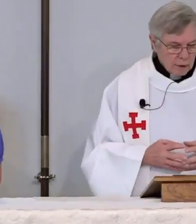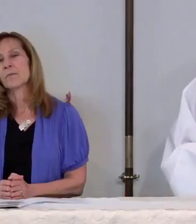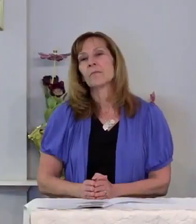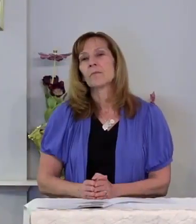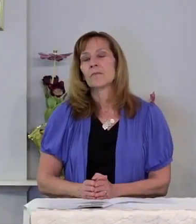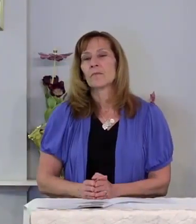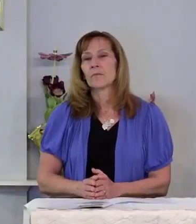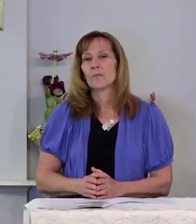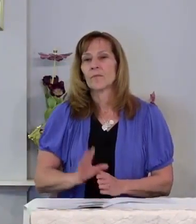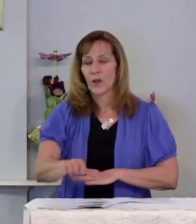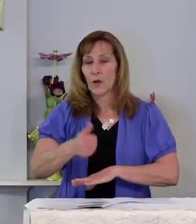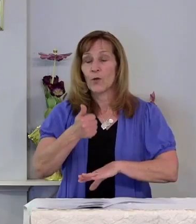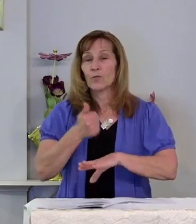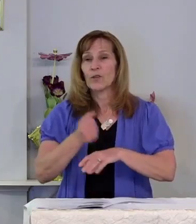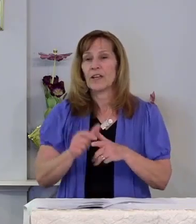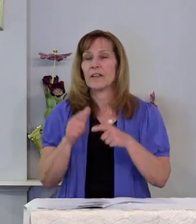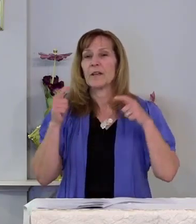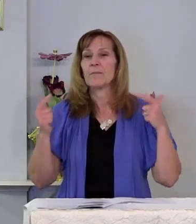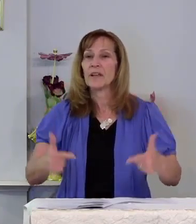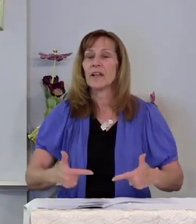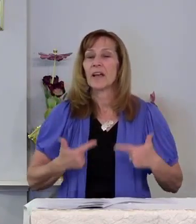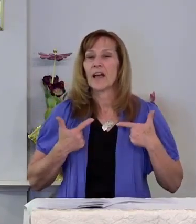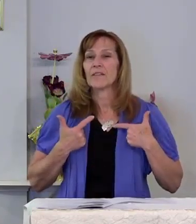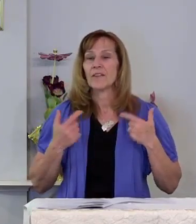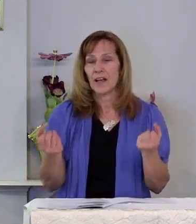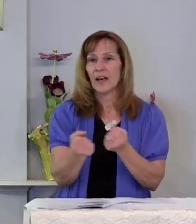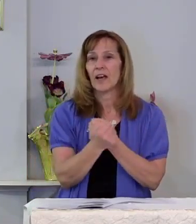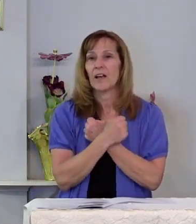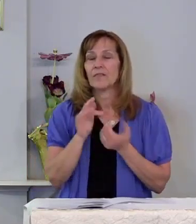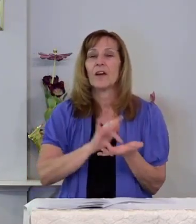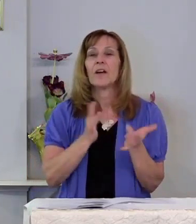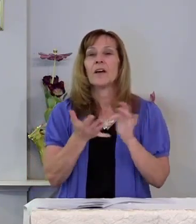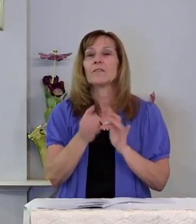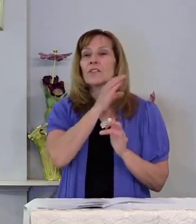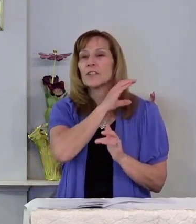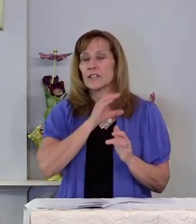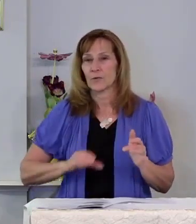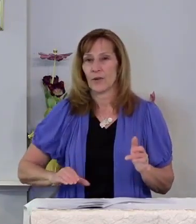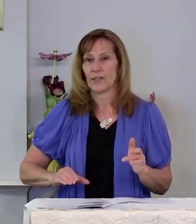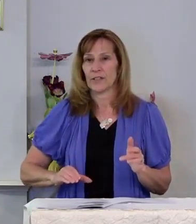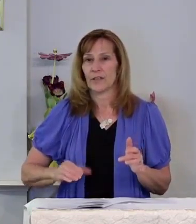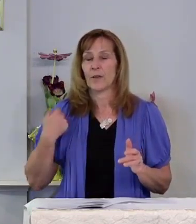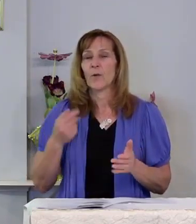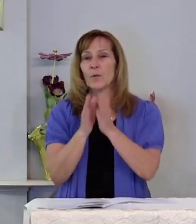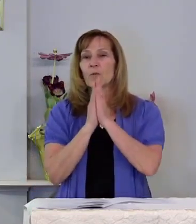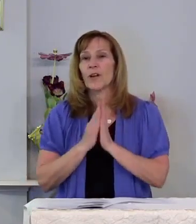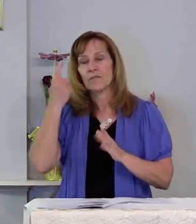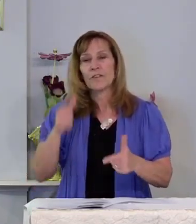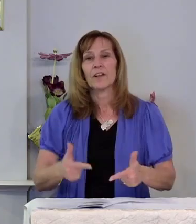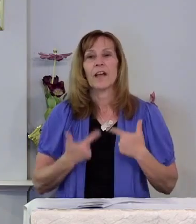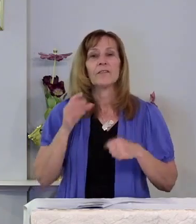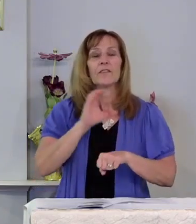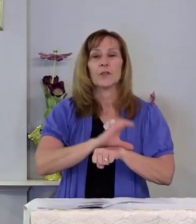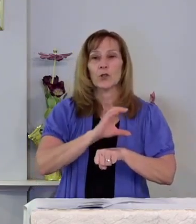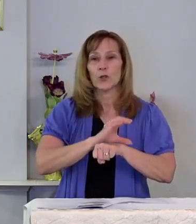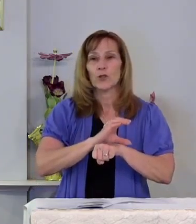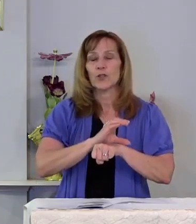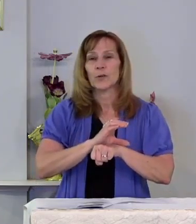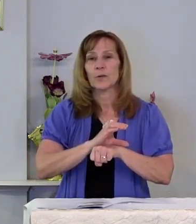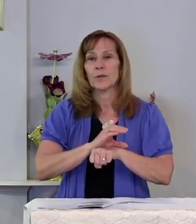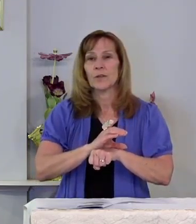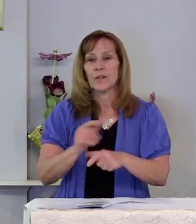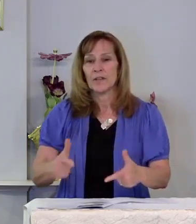We have received from Christ the power of adoption, the spirit of